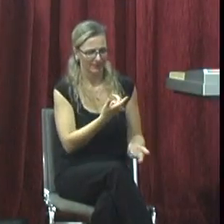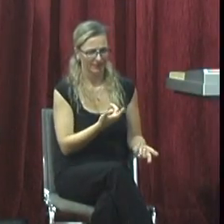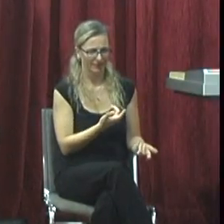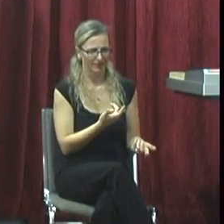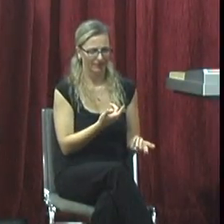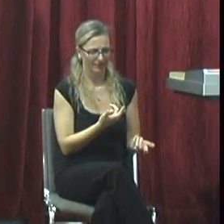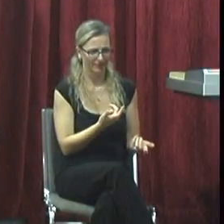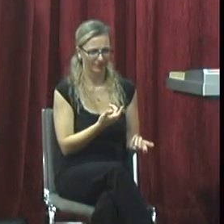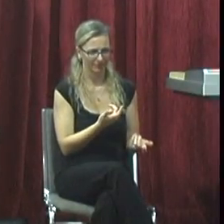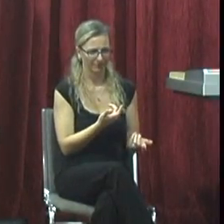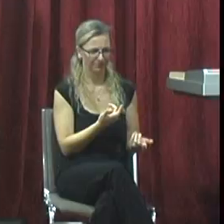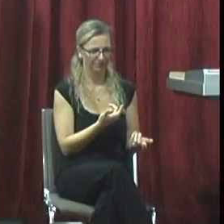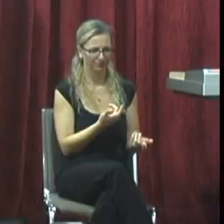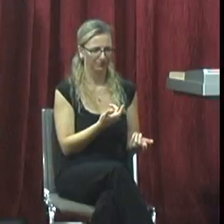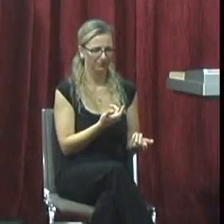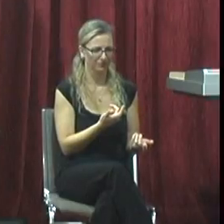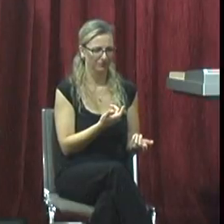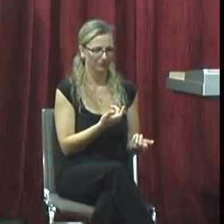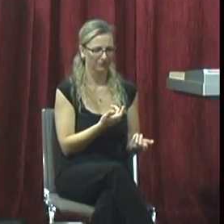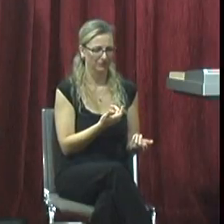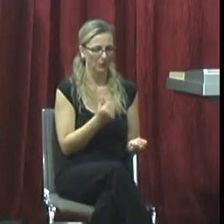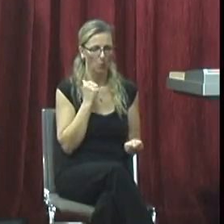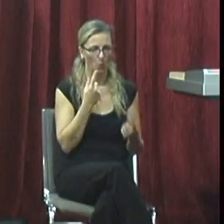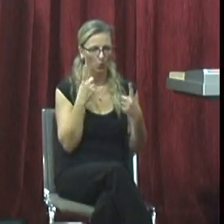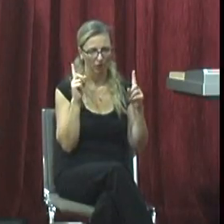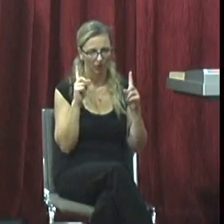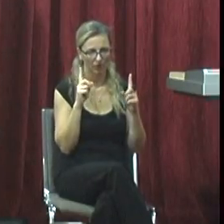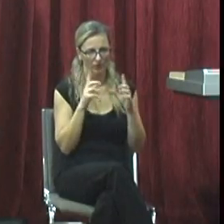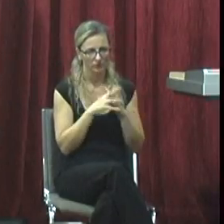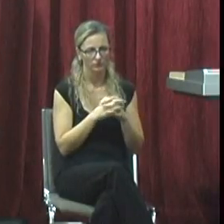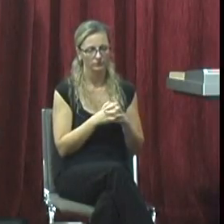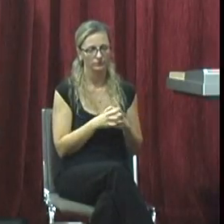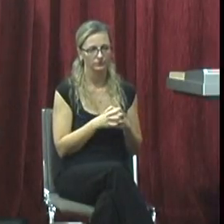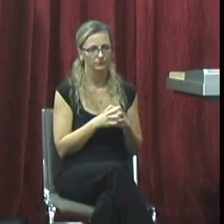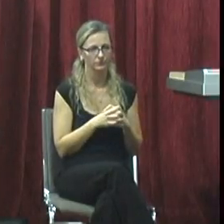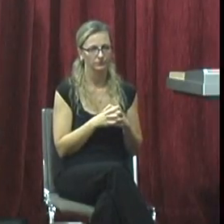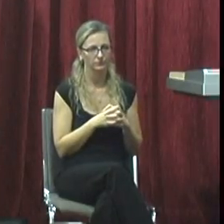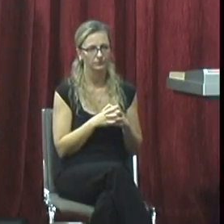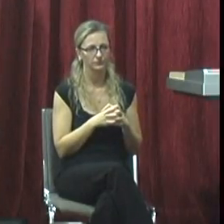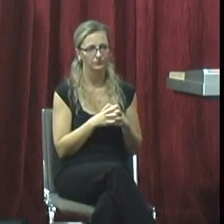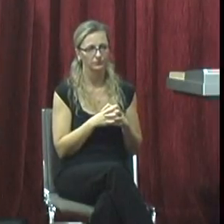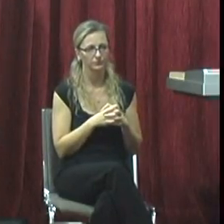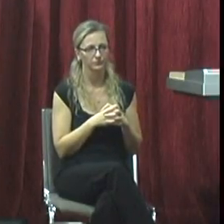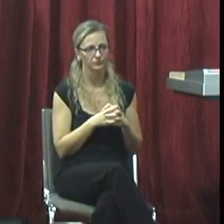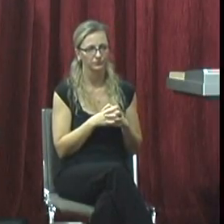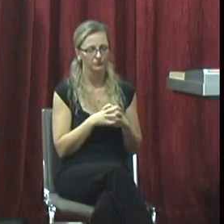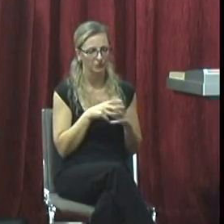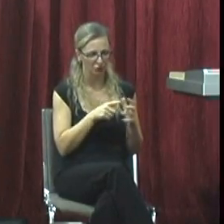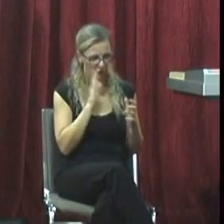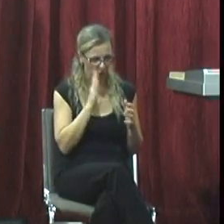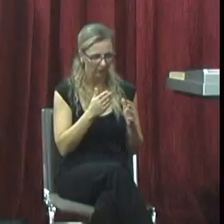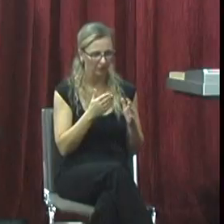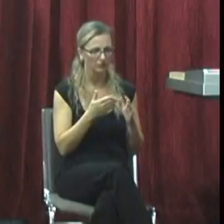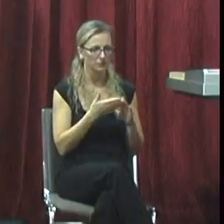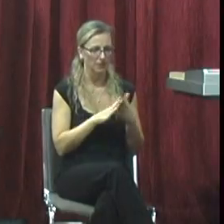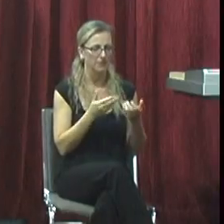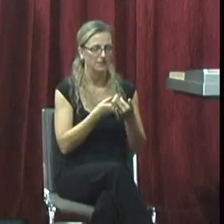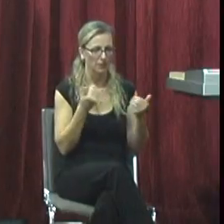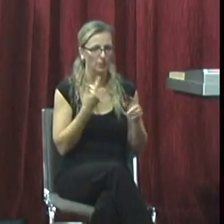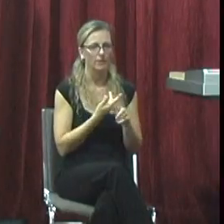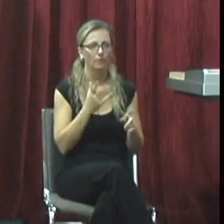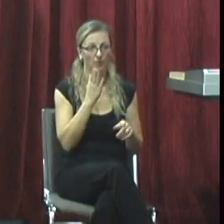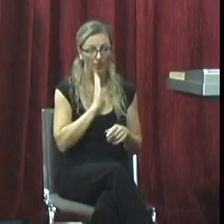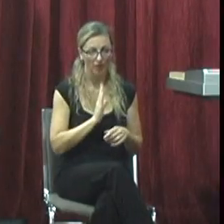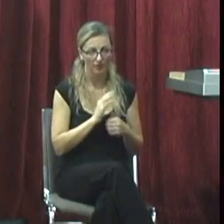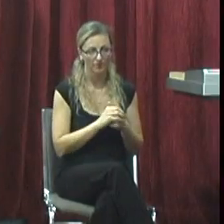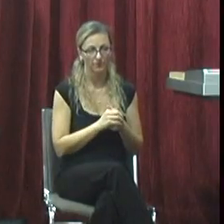next, it won't work. You will lose your life and be separated from God. In